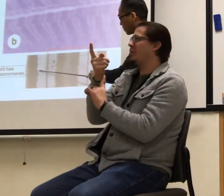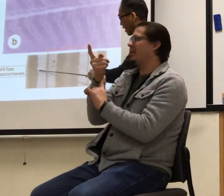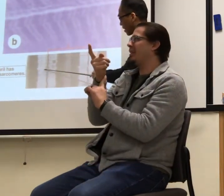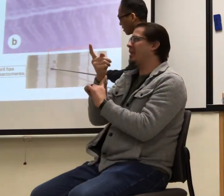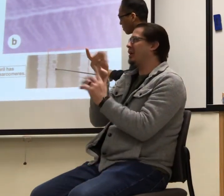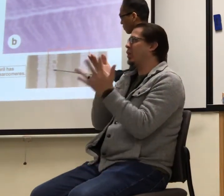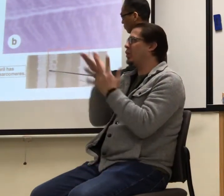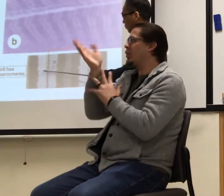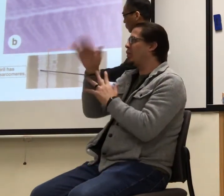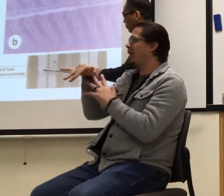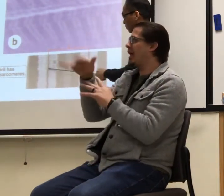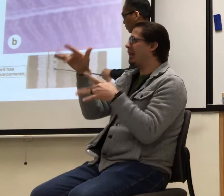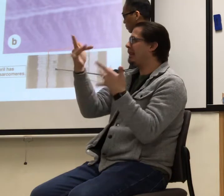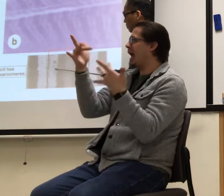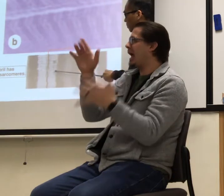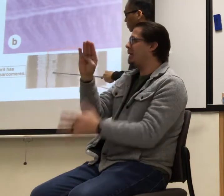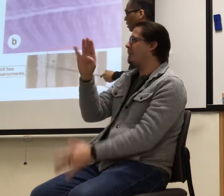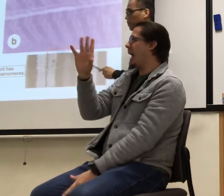this light band.